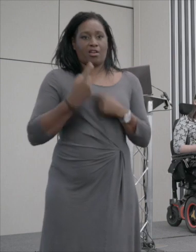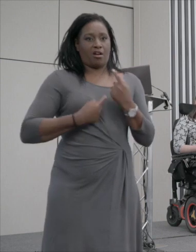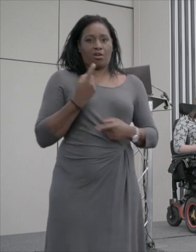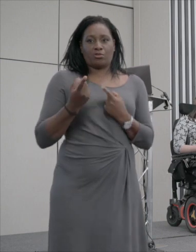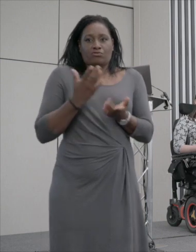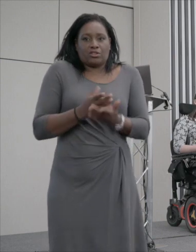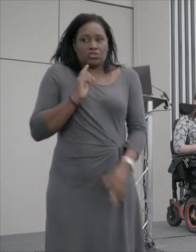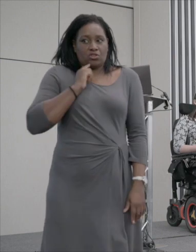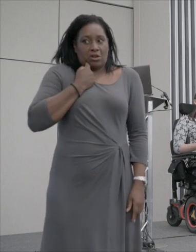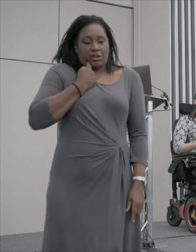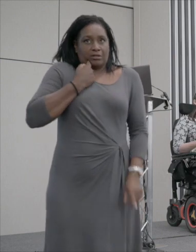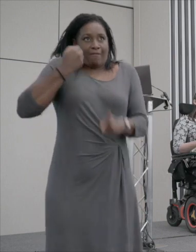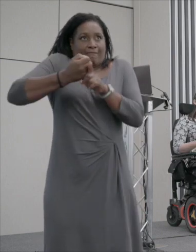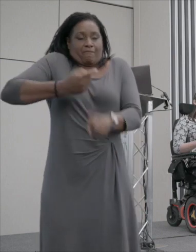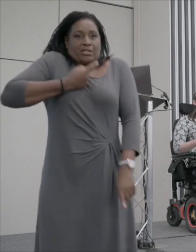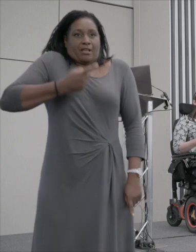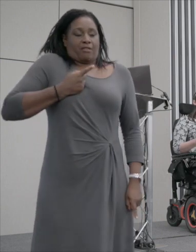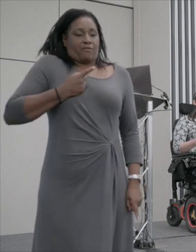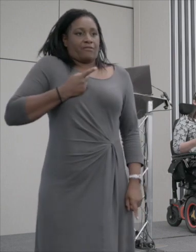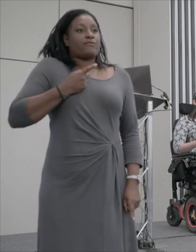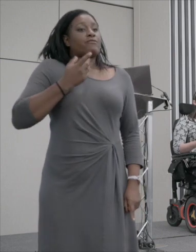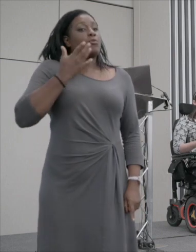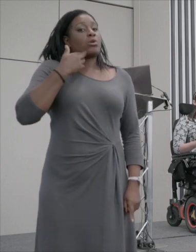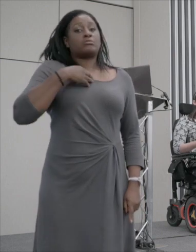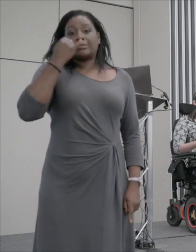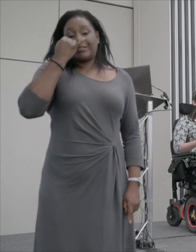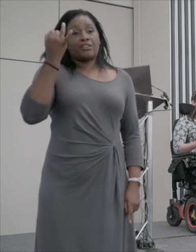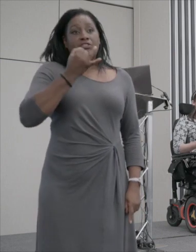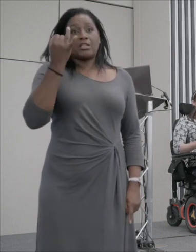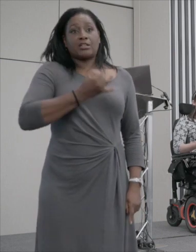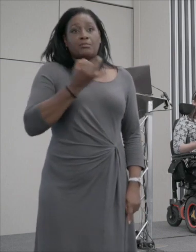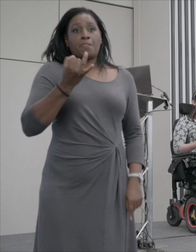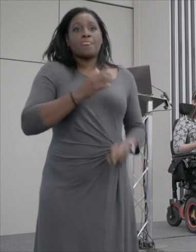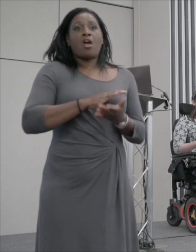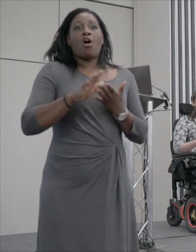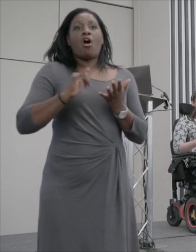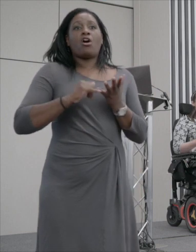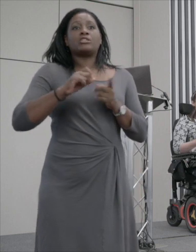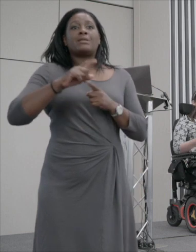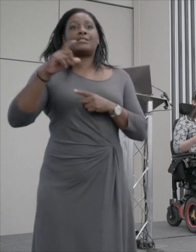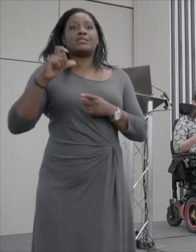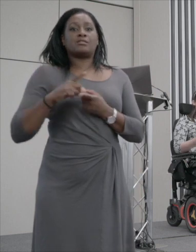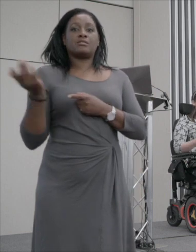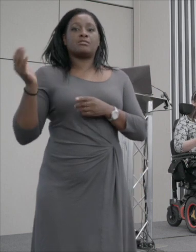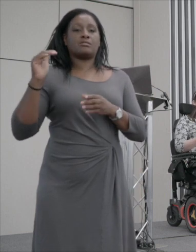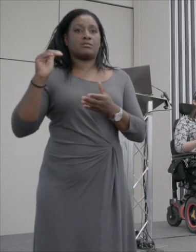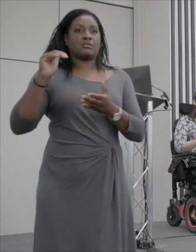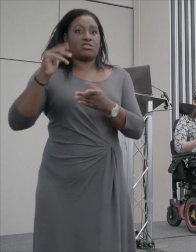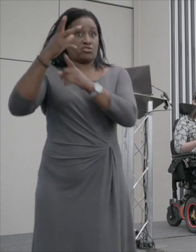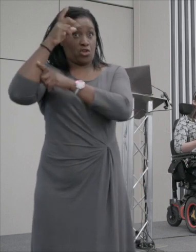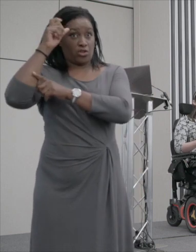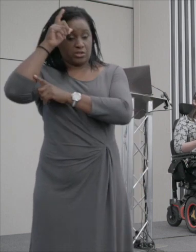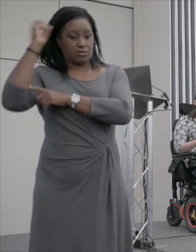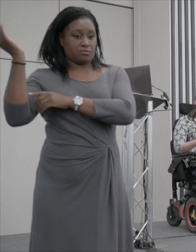very shy. And then when I was 17, a hospice came on board, and my hospice nurse acted